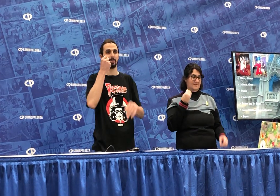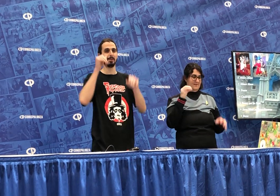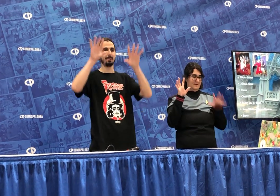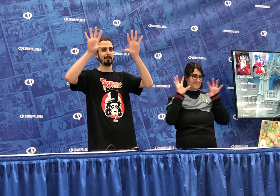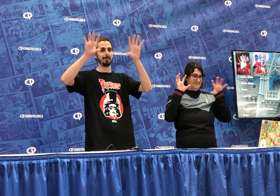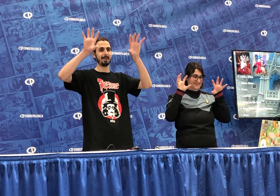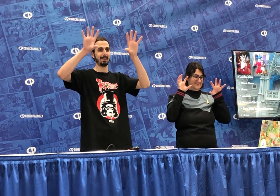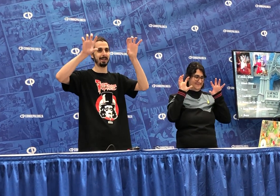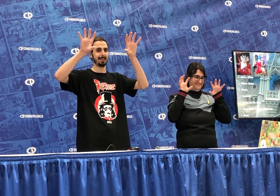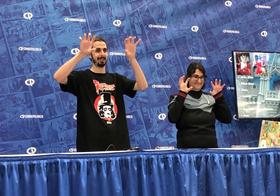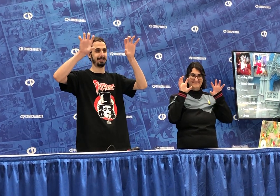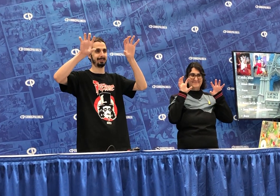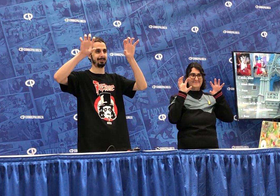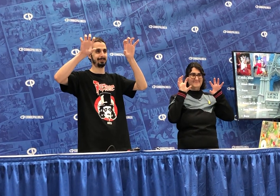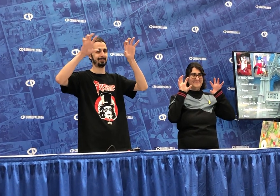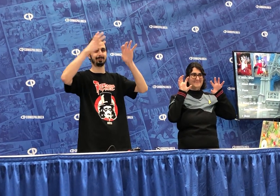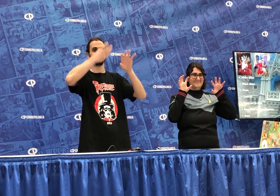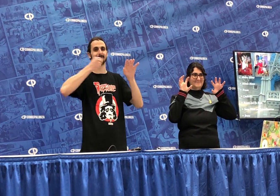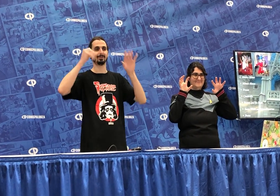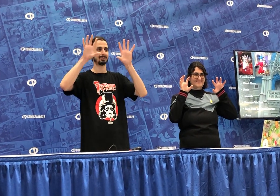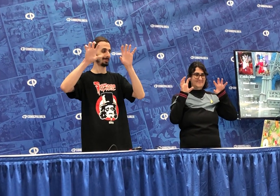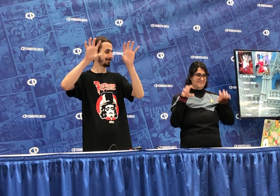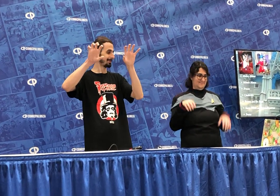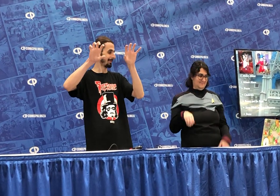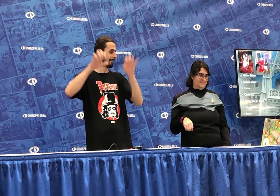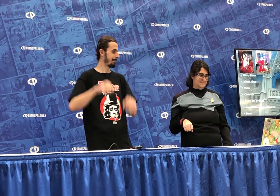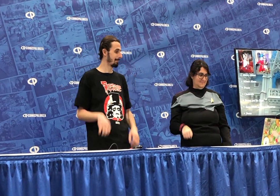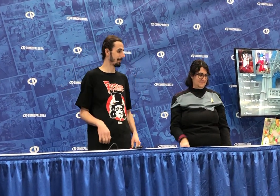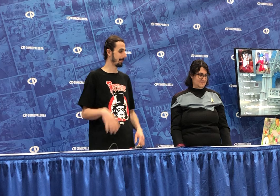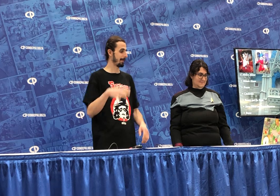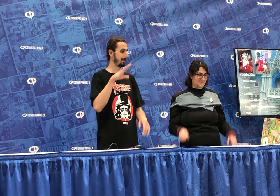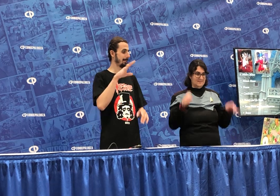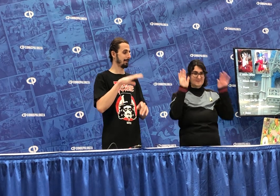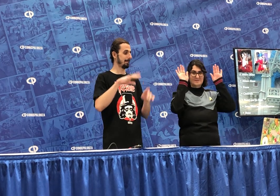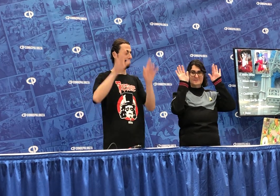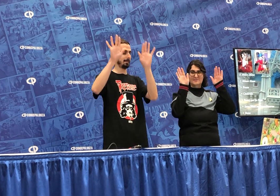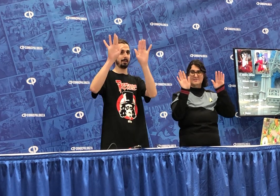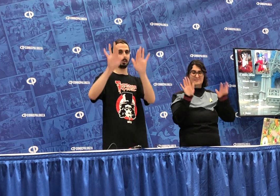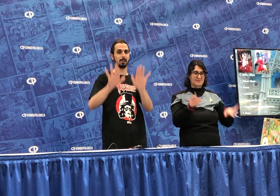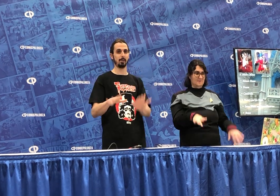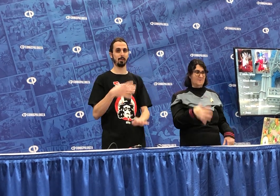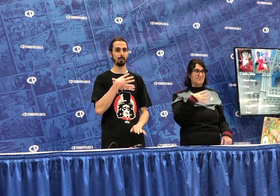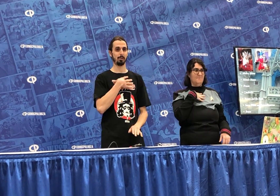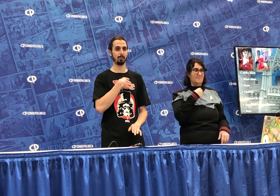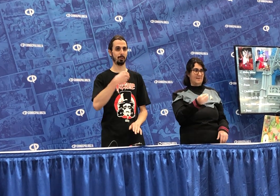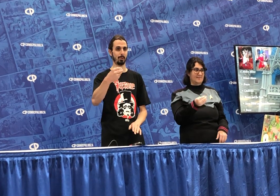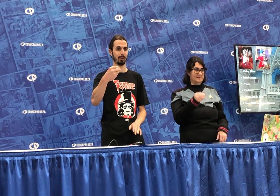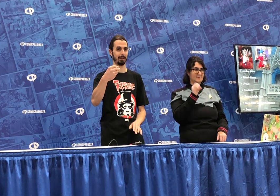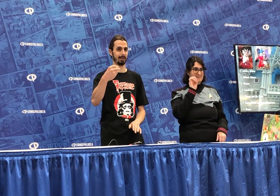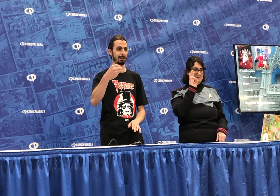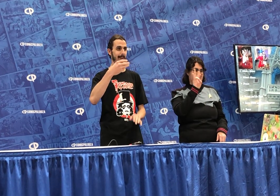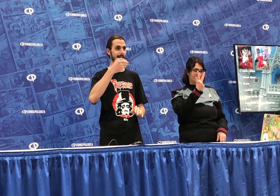Beauty and the Beast, Beauty and the Beast. Snow White,